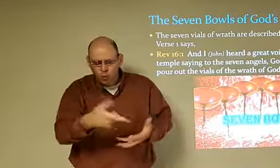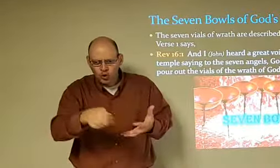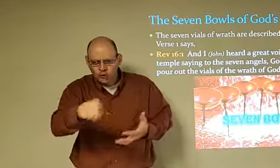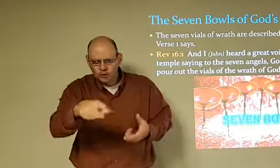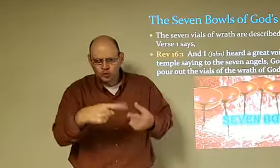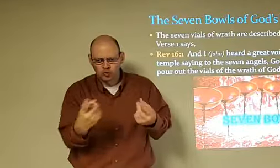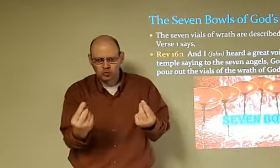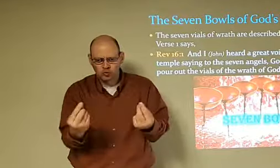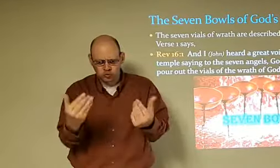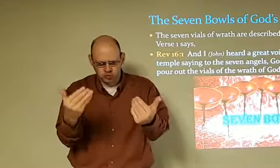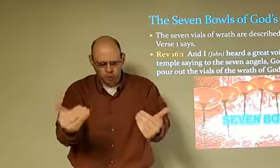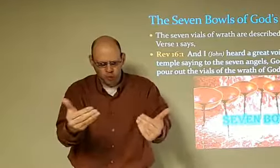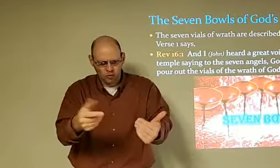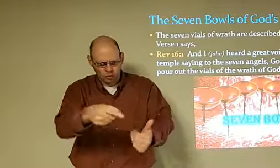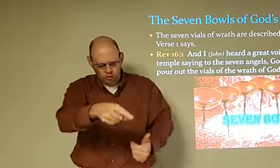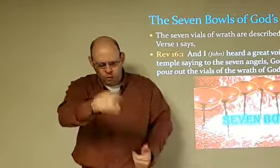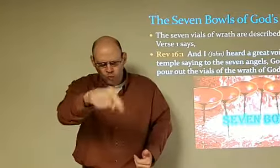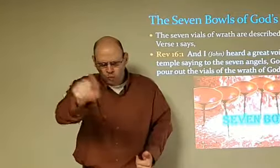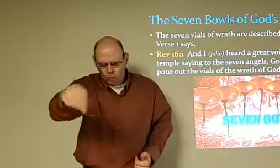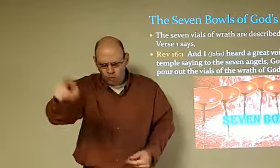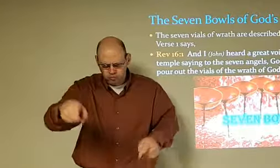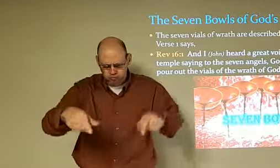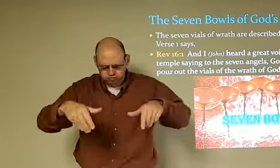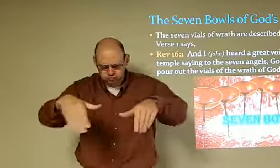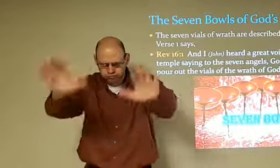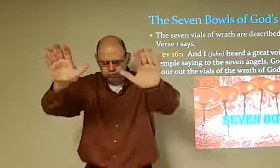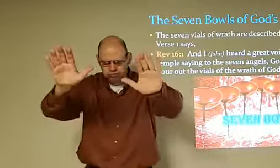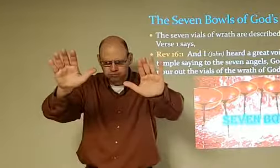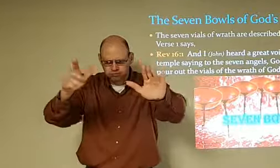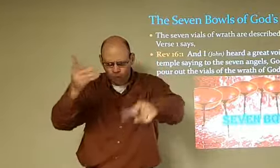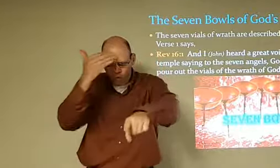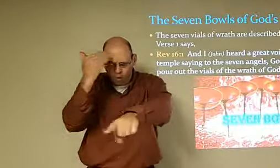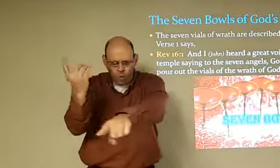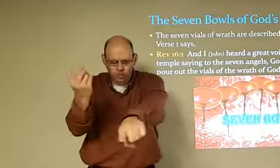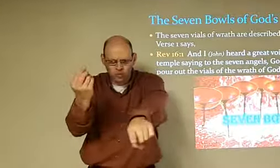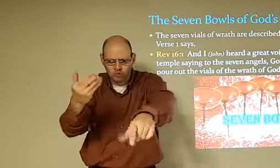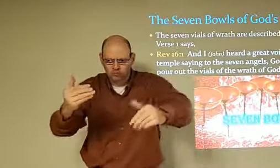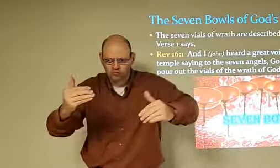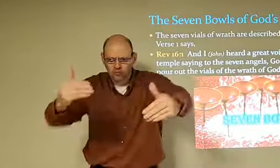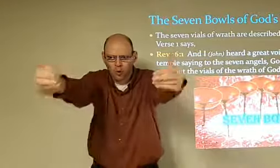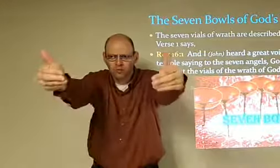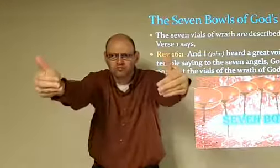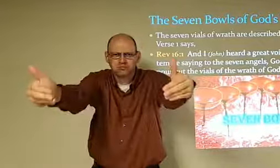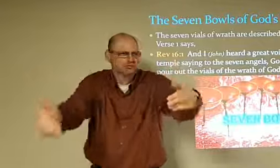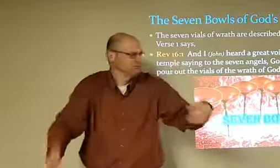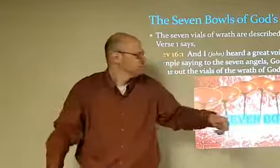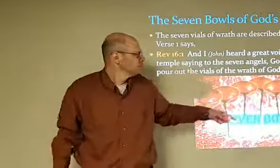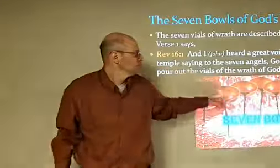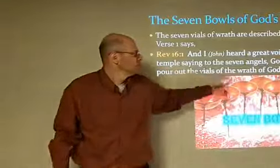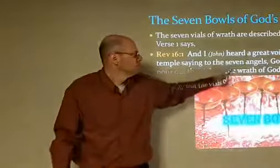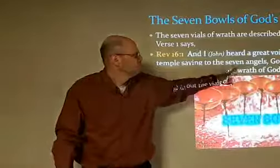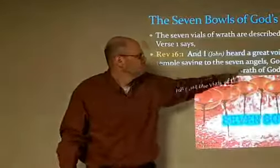I've told you what to do. You have a job to do, go do it. Do it now. Go. You know your responsibility, go. That's what it's